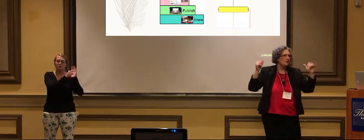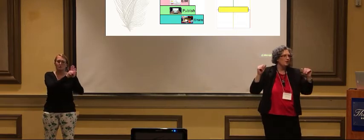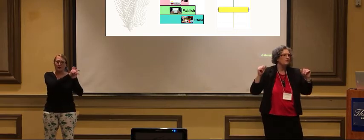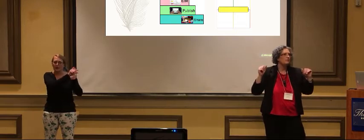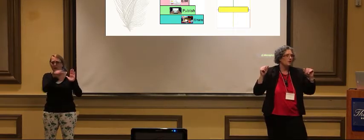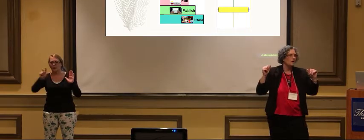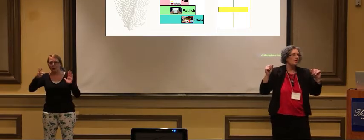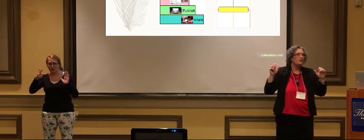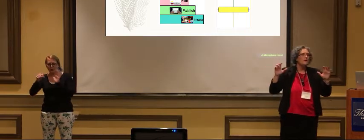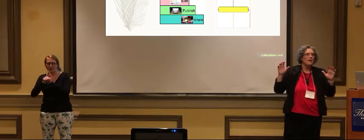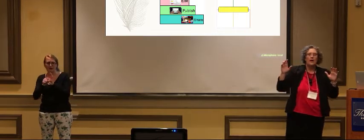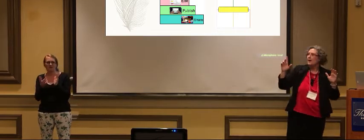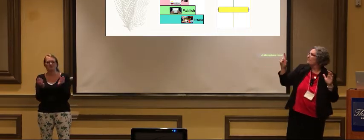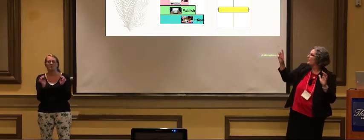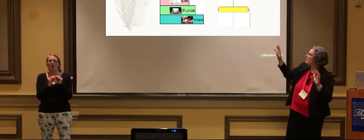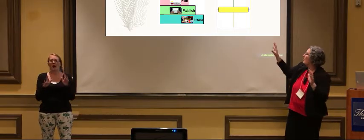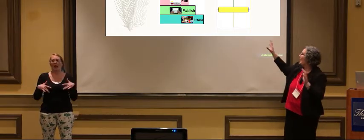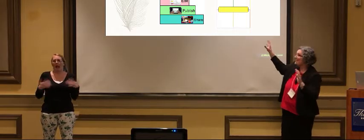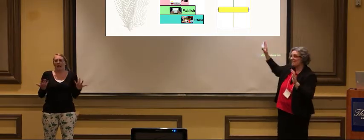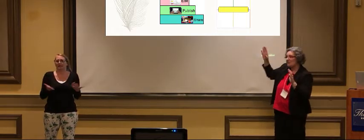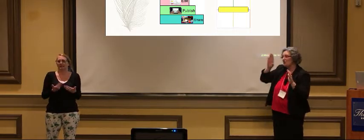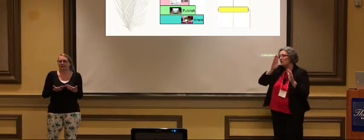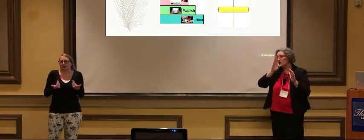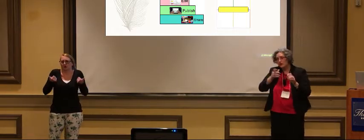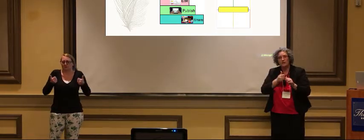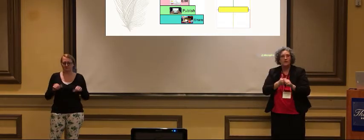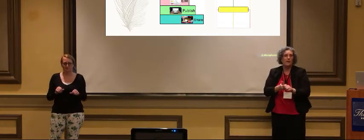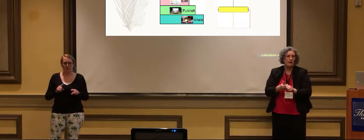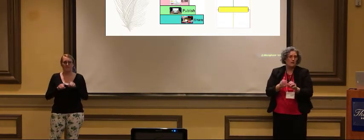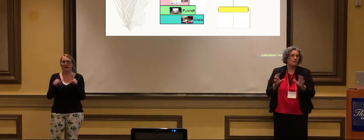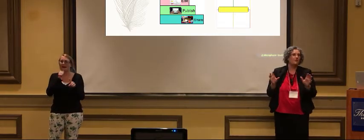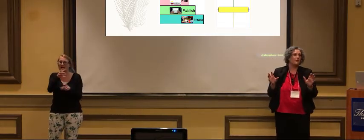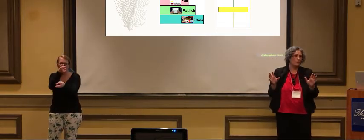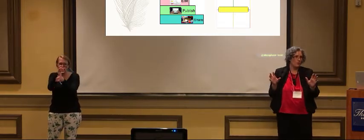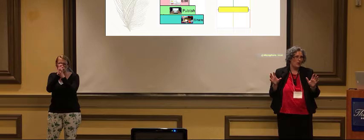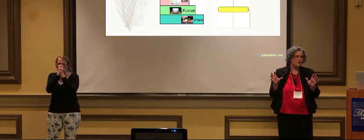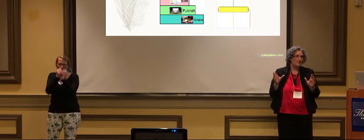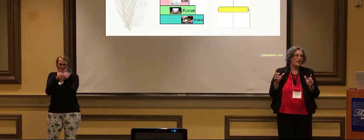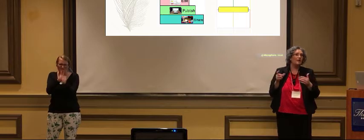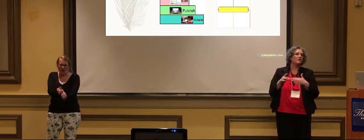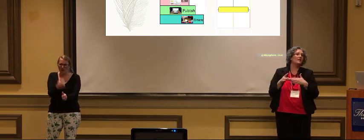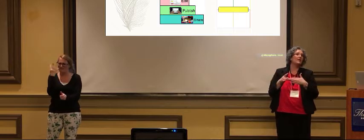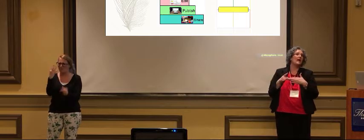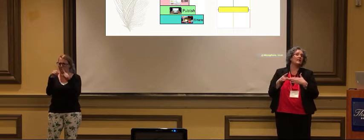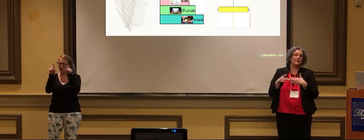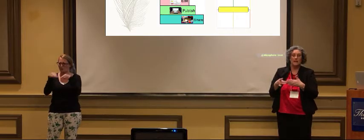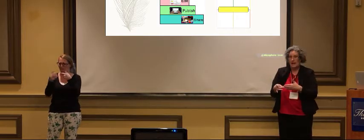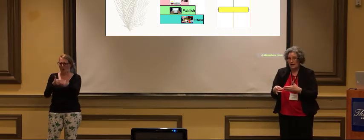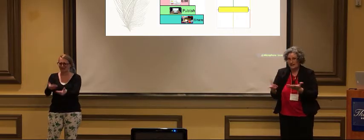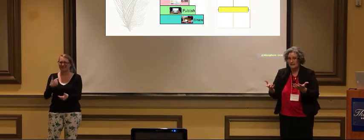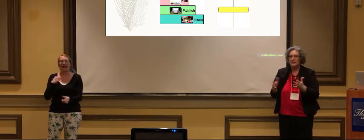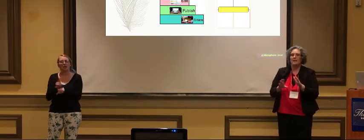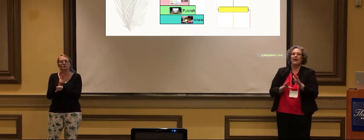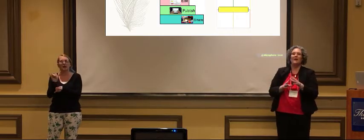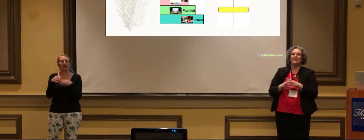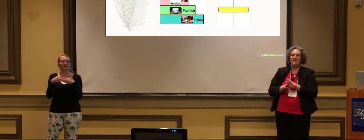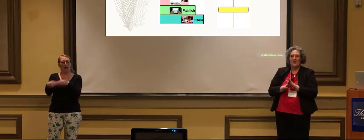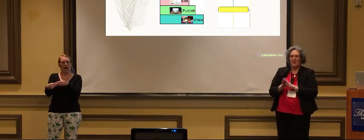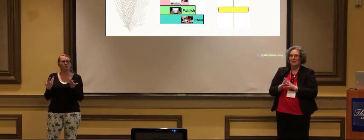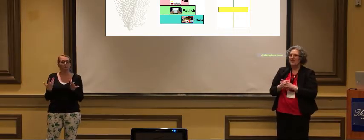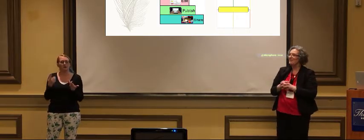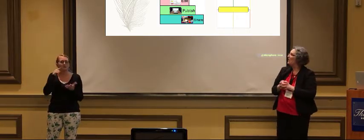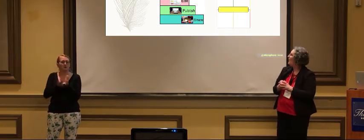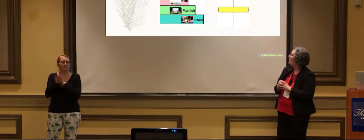little bit easier, you know. But I didn't strictly follow the 4-score process. I used it as a guide